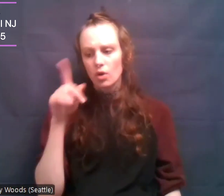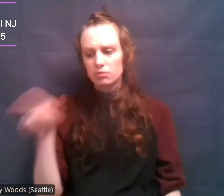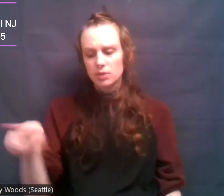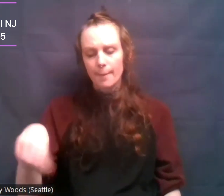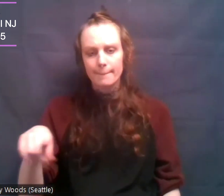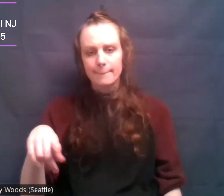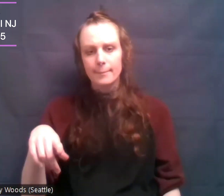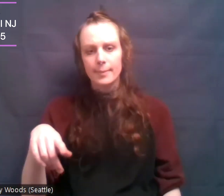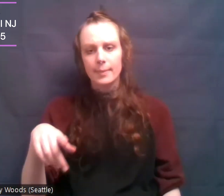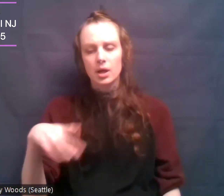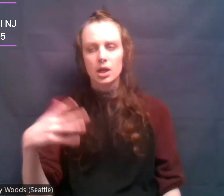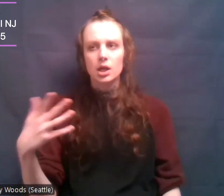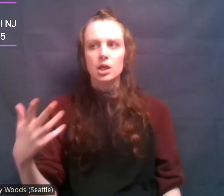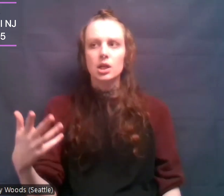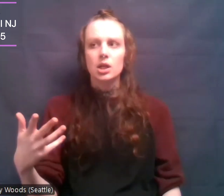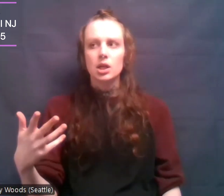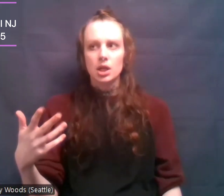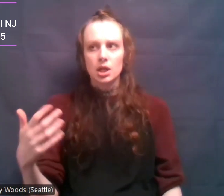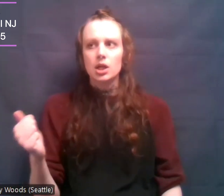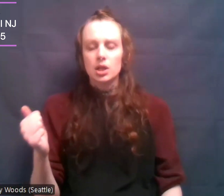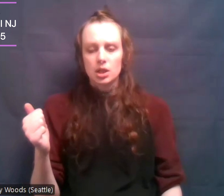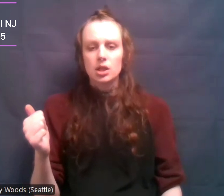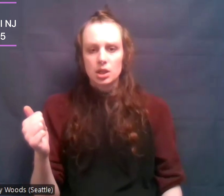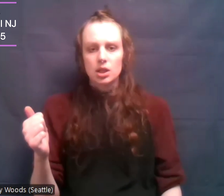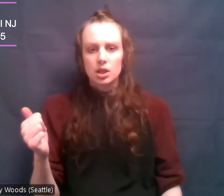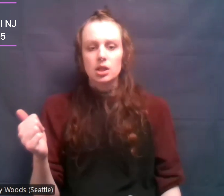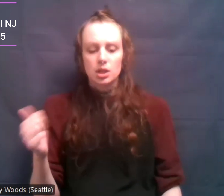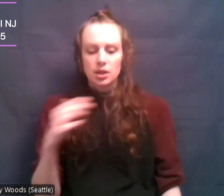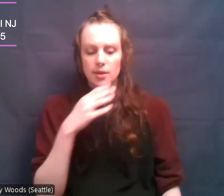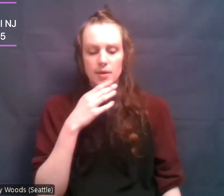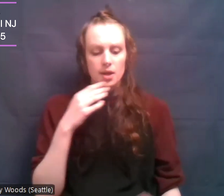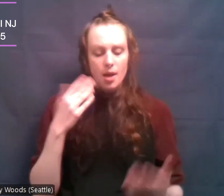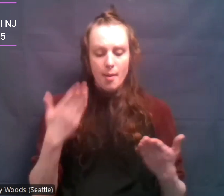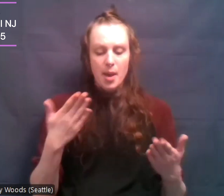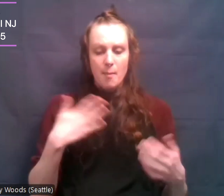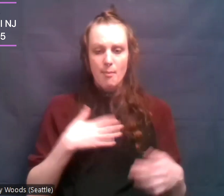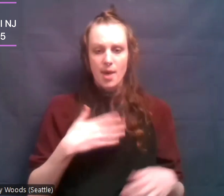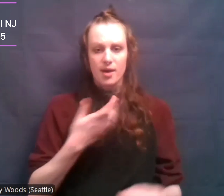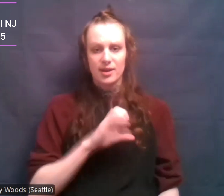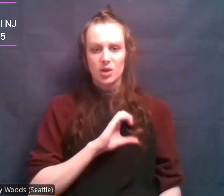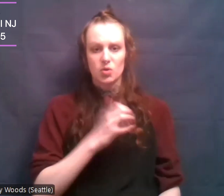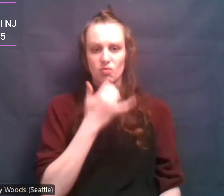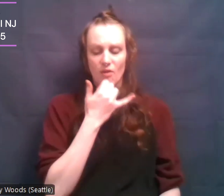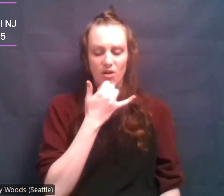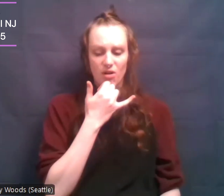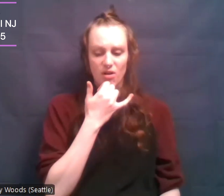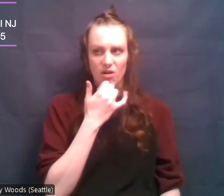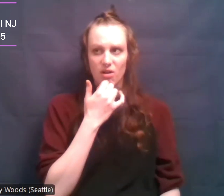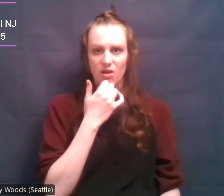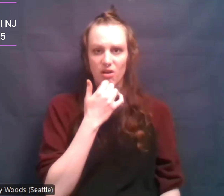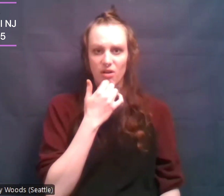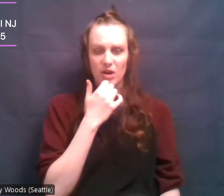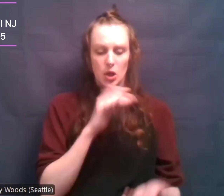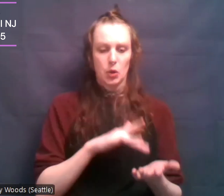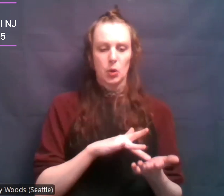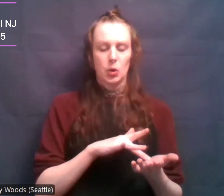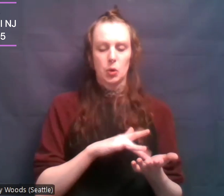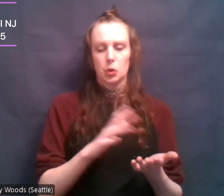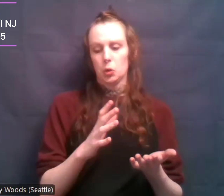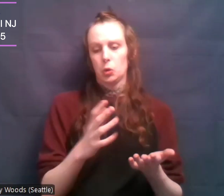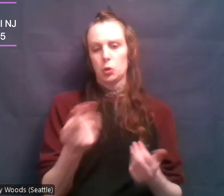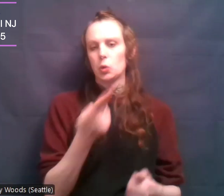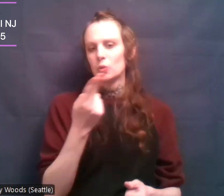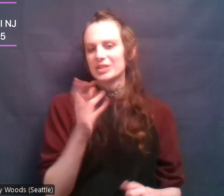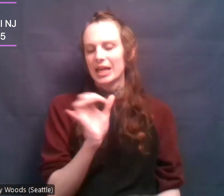God, like, even if it's, using my defects as a tool, God always works everything